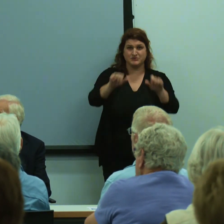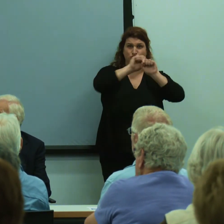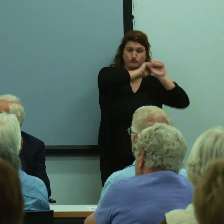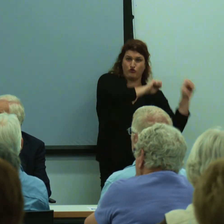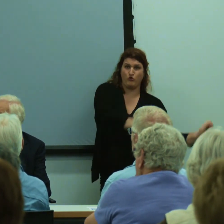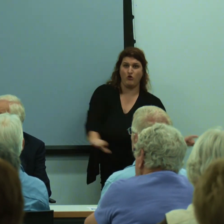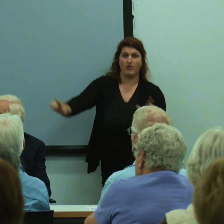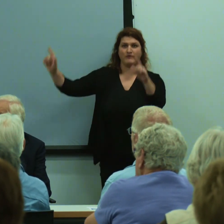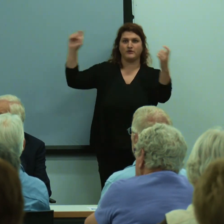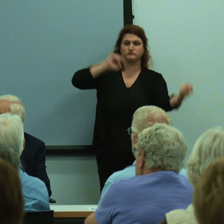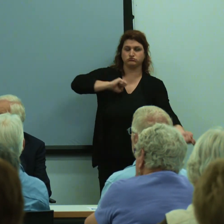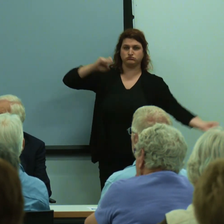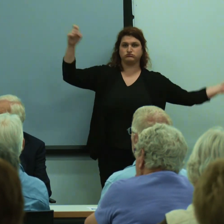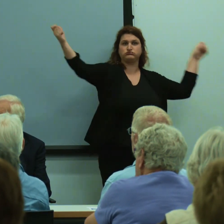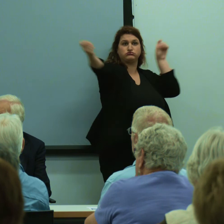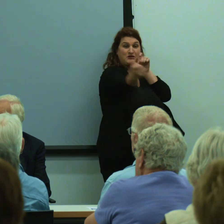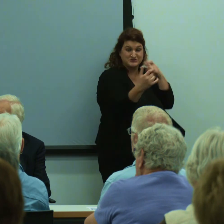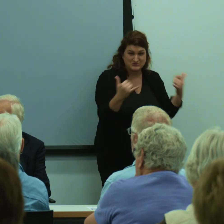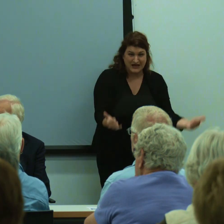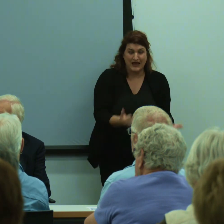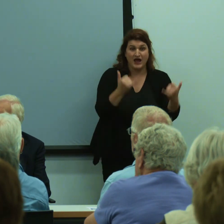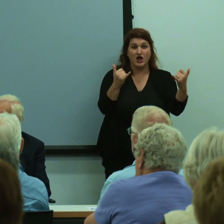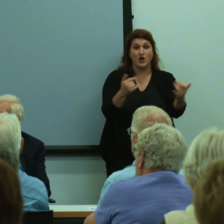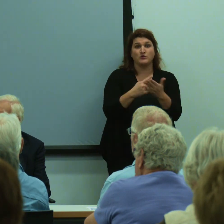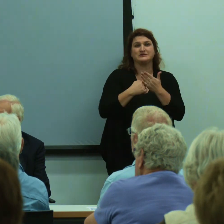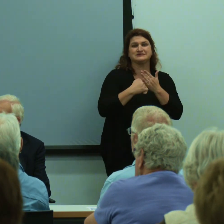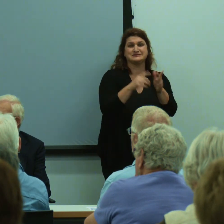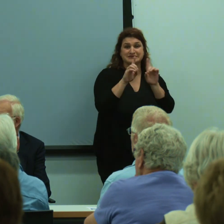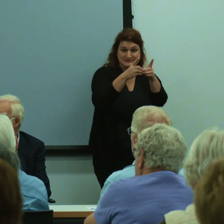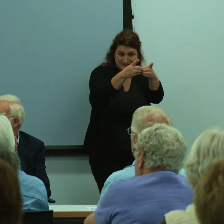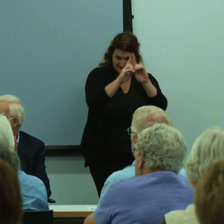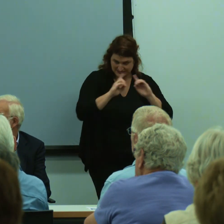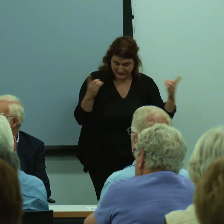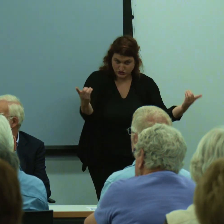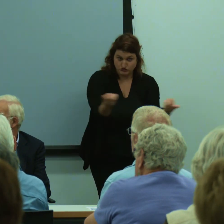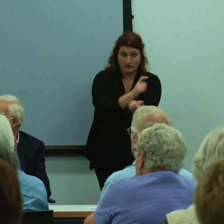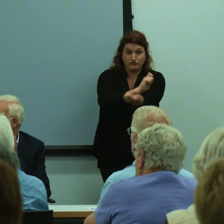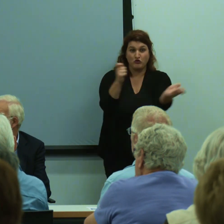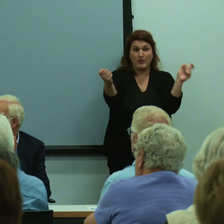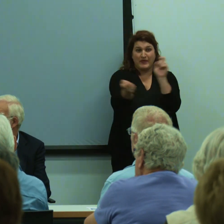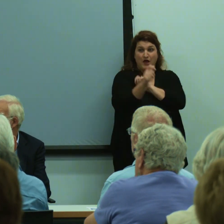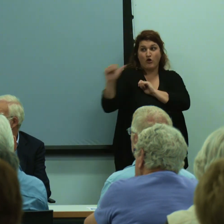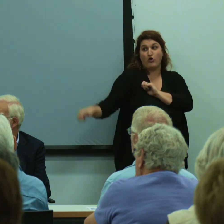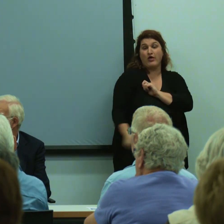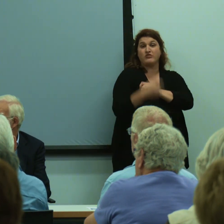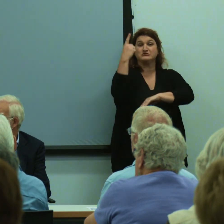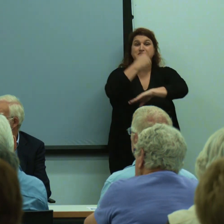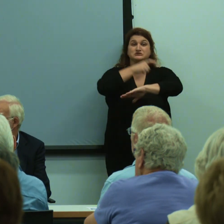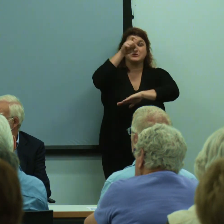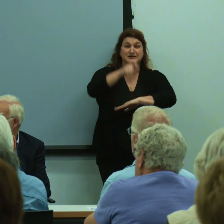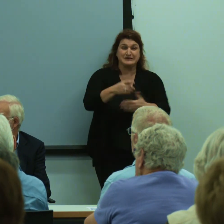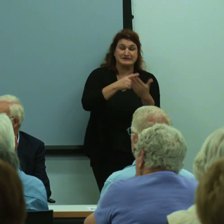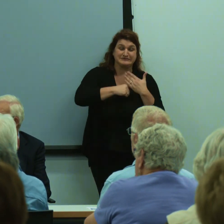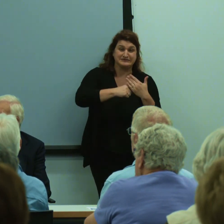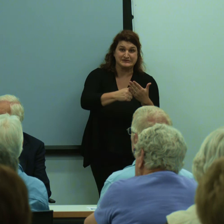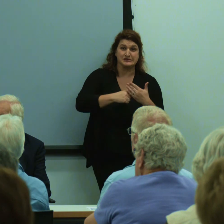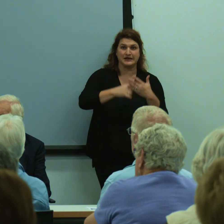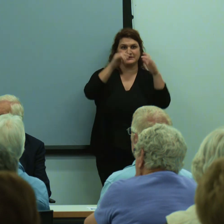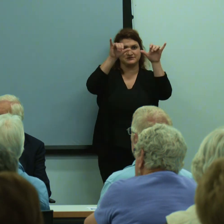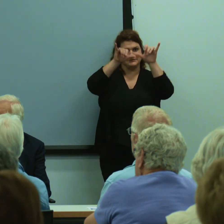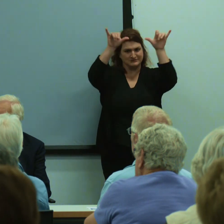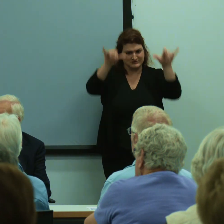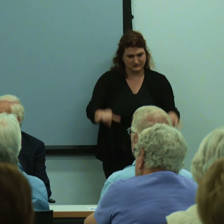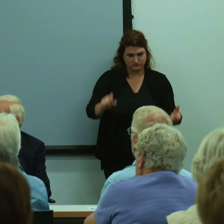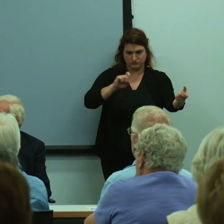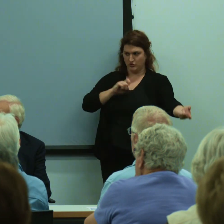redistricting reform, but other days we should talk about kind of election administration. We've used this kind of Noah's Ark system where